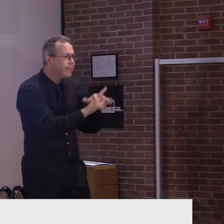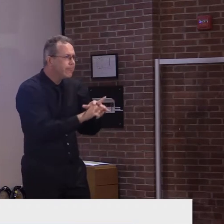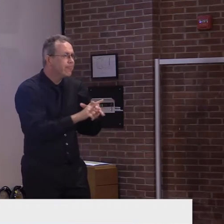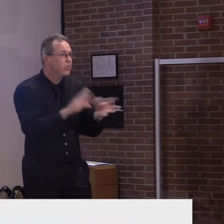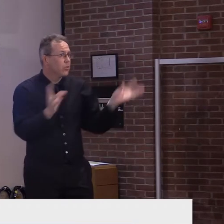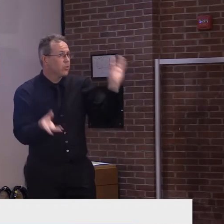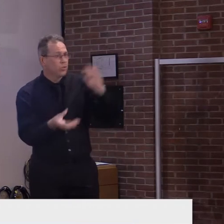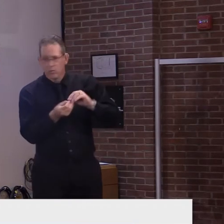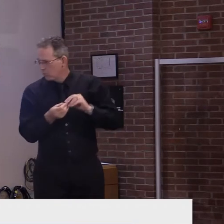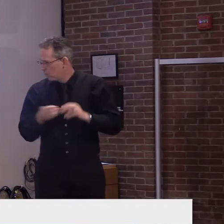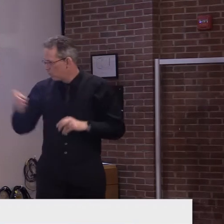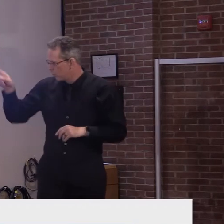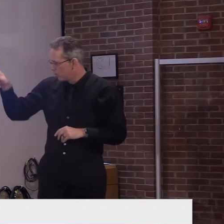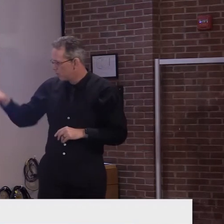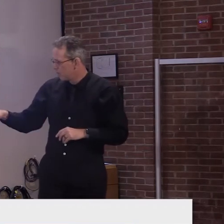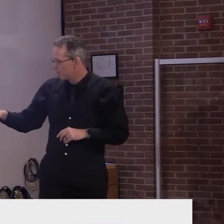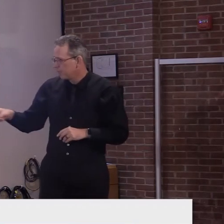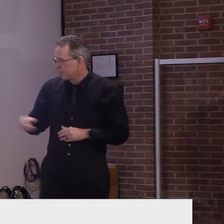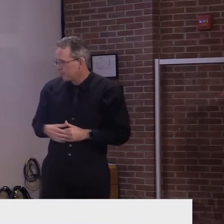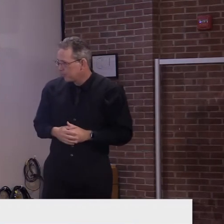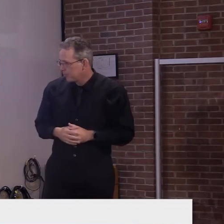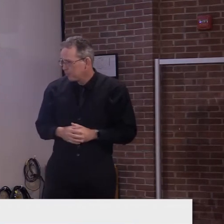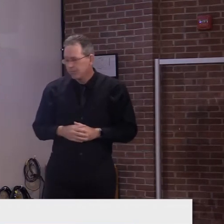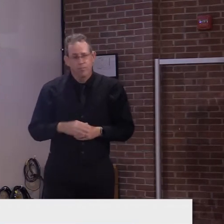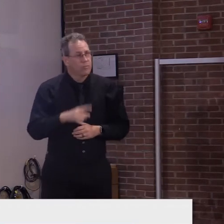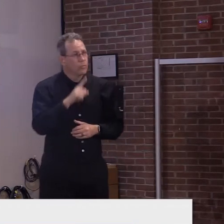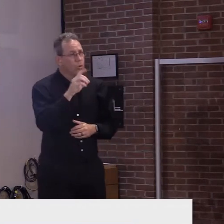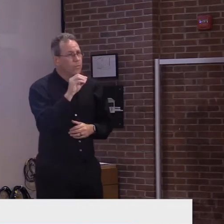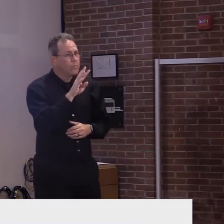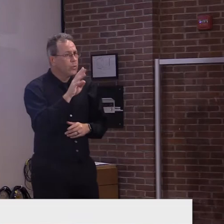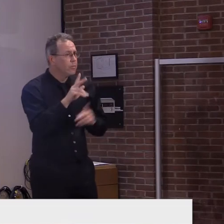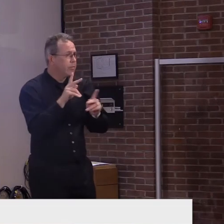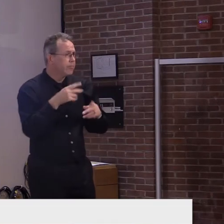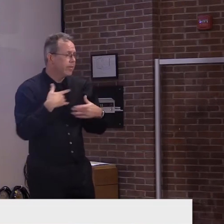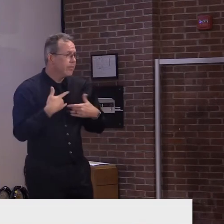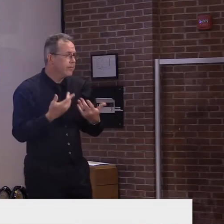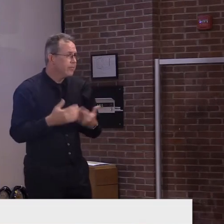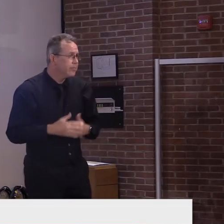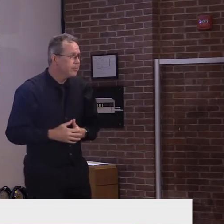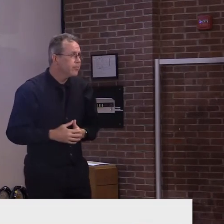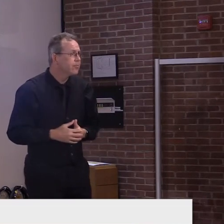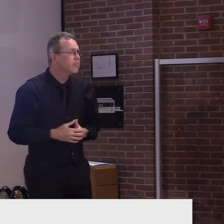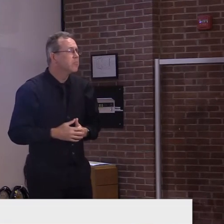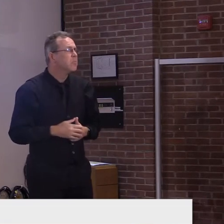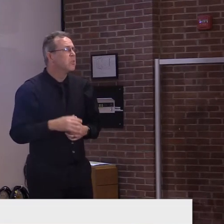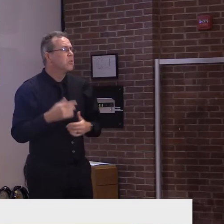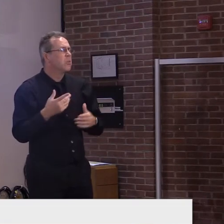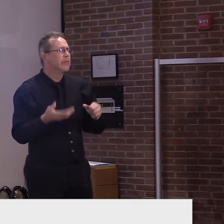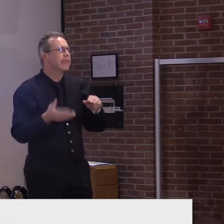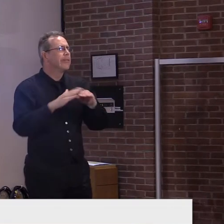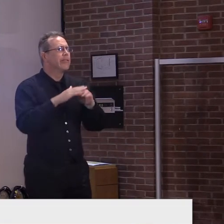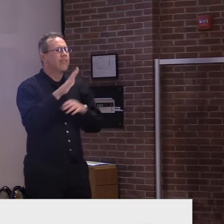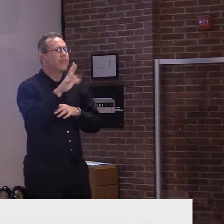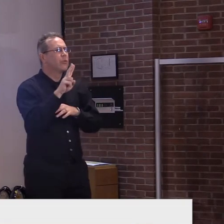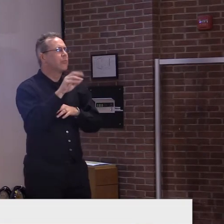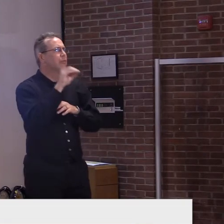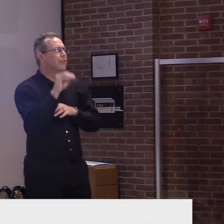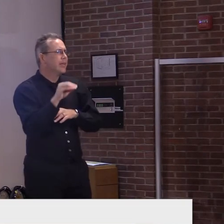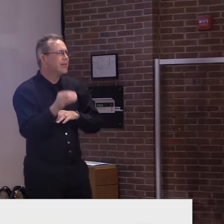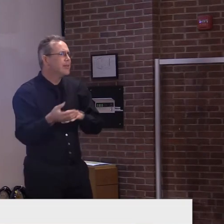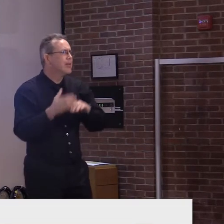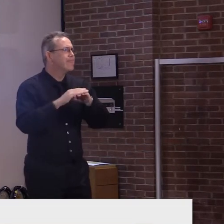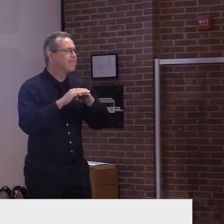relates to the outbreaks that are shown here. That's an increase of 52 compared to last week. And then turning lastly to